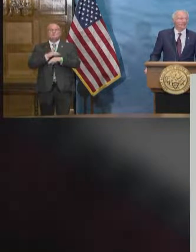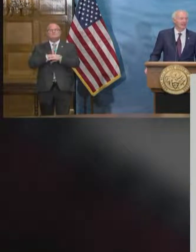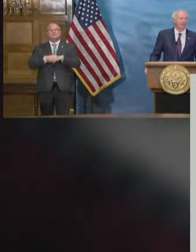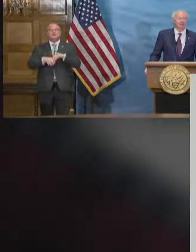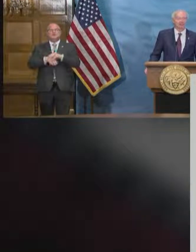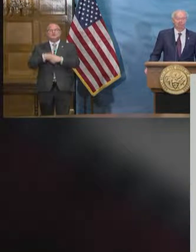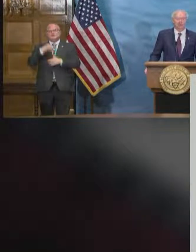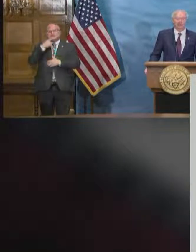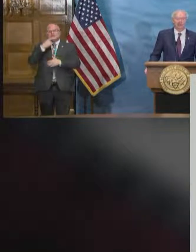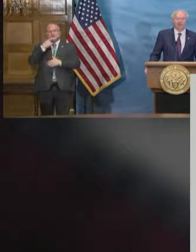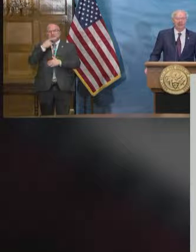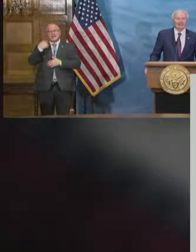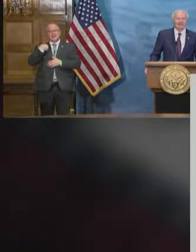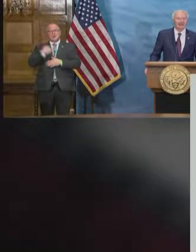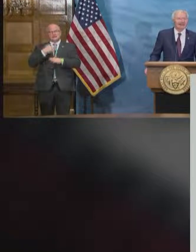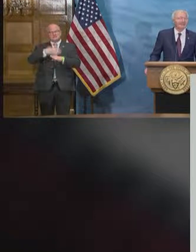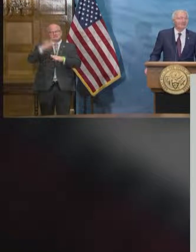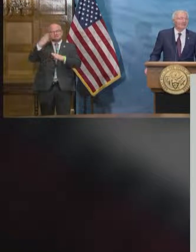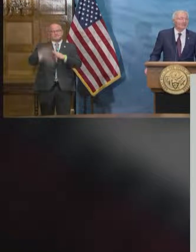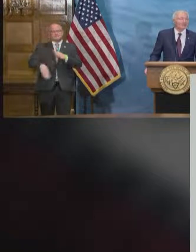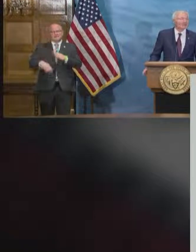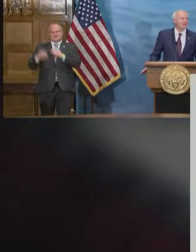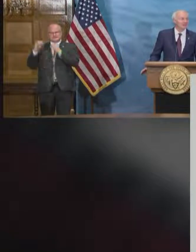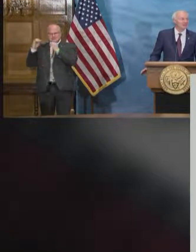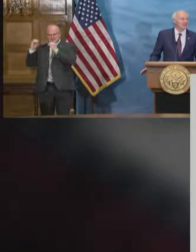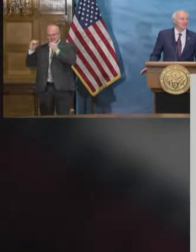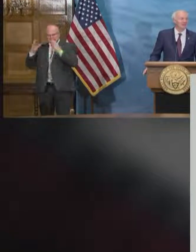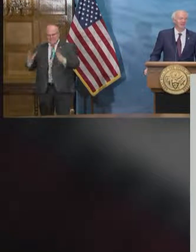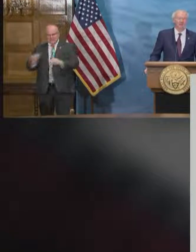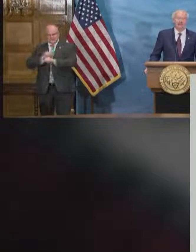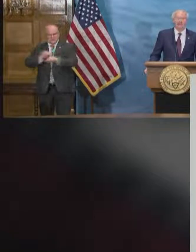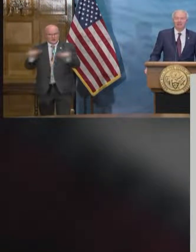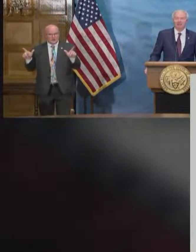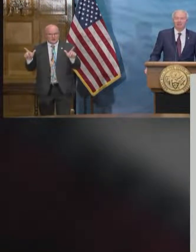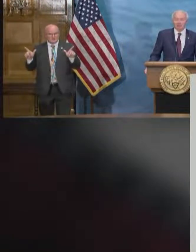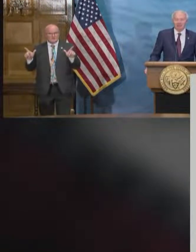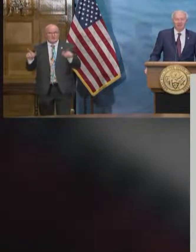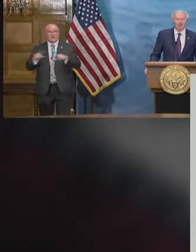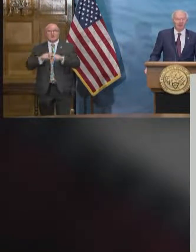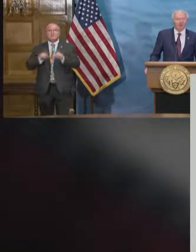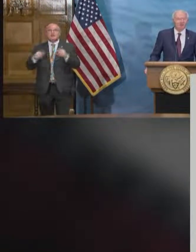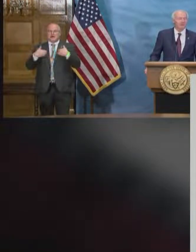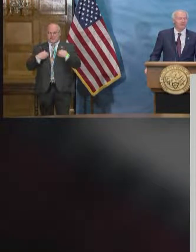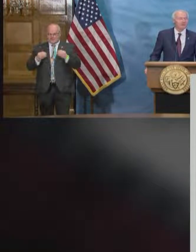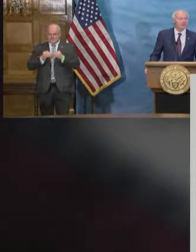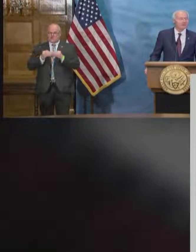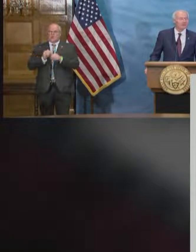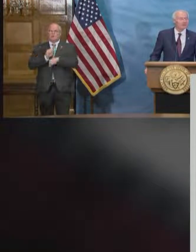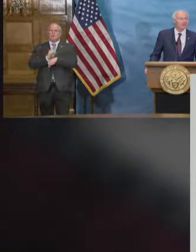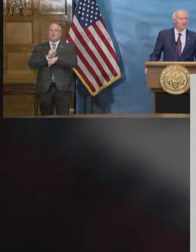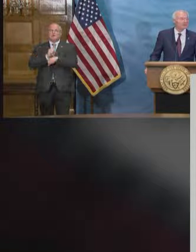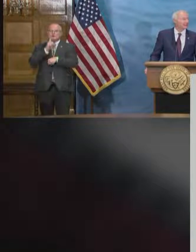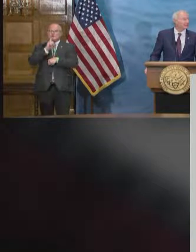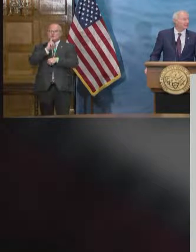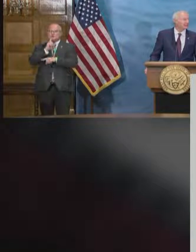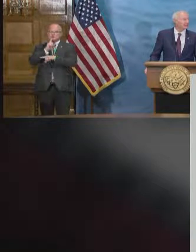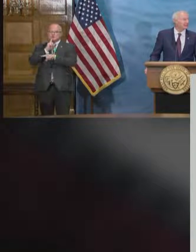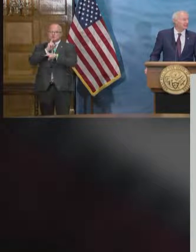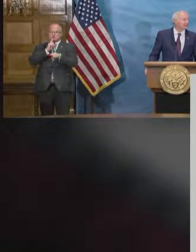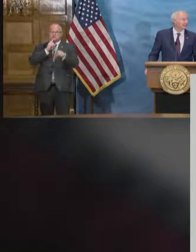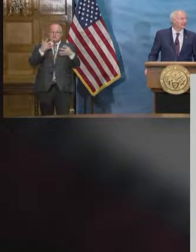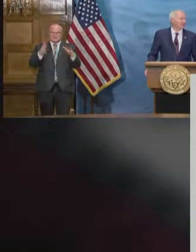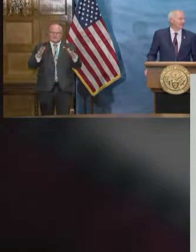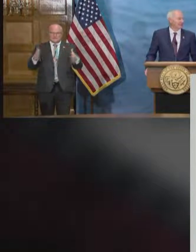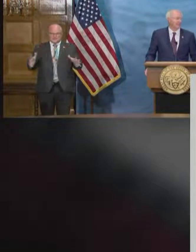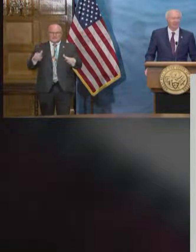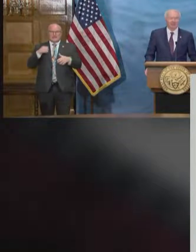saying that we've completed our education, our teachers, but we've got some more work to do to make sure that they have the